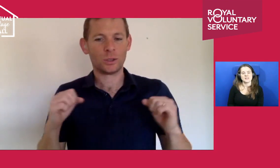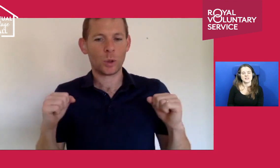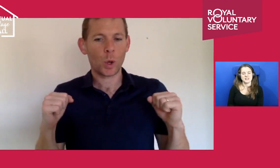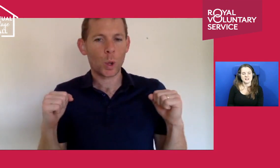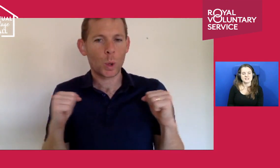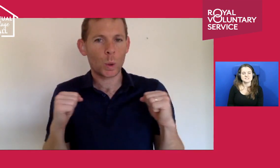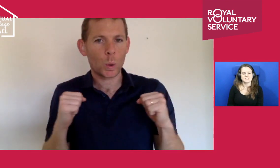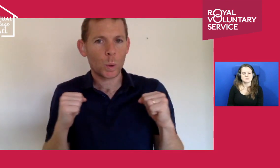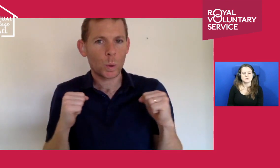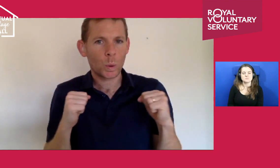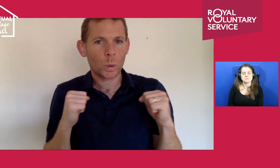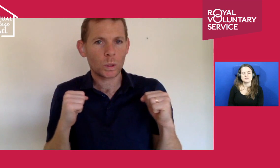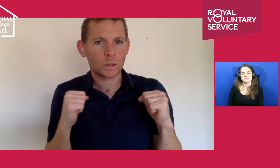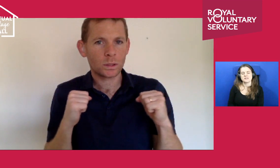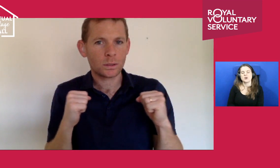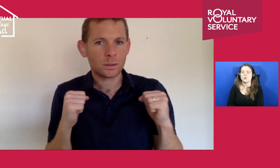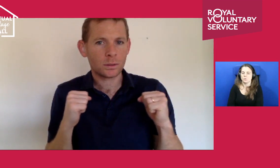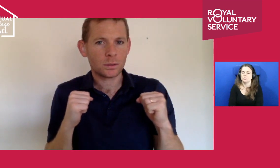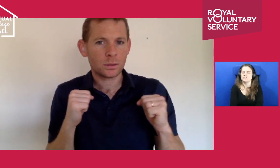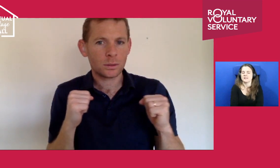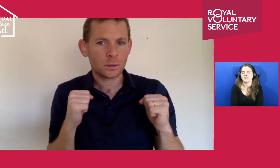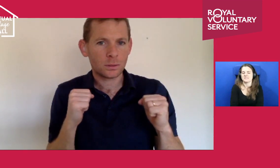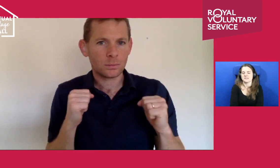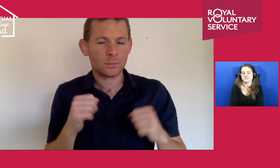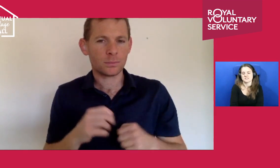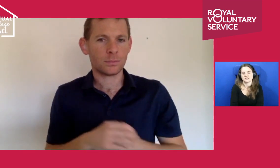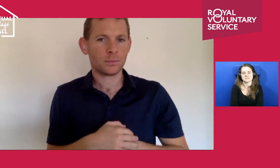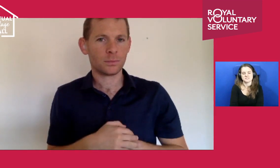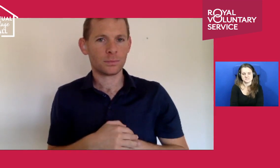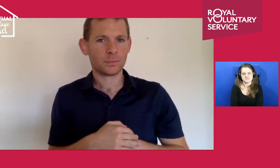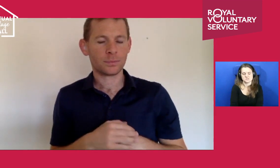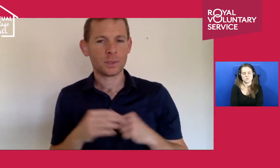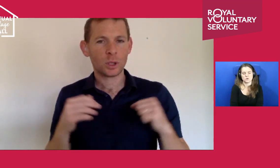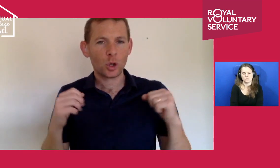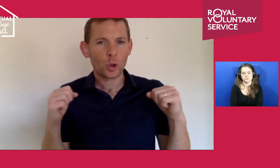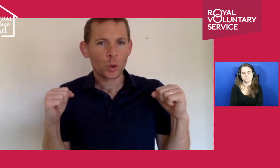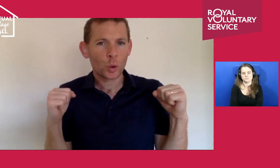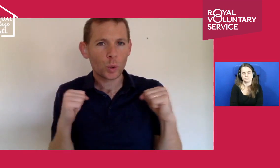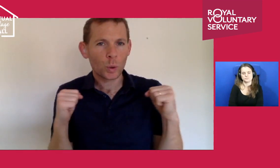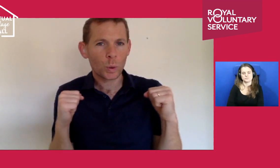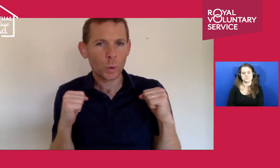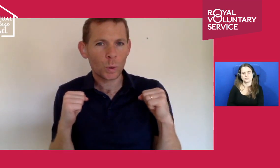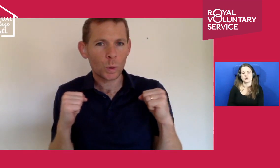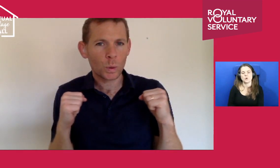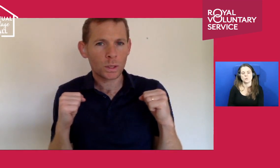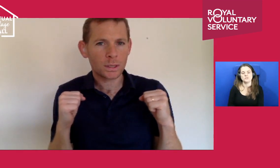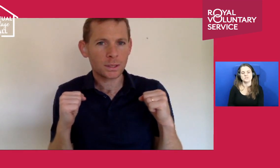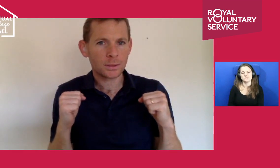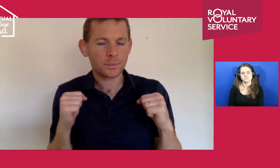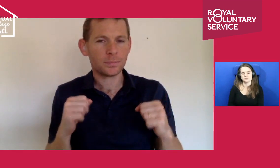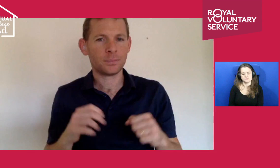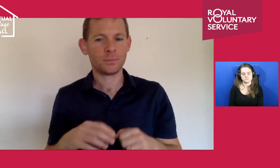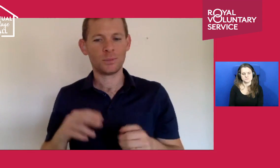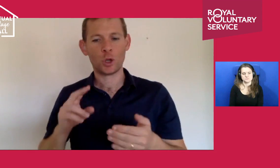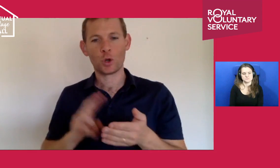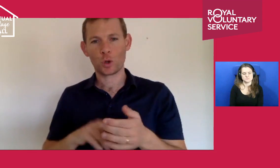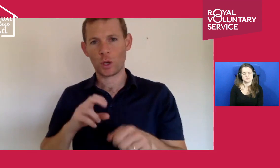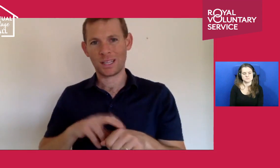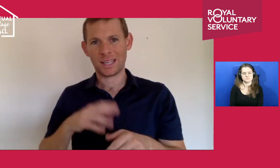Now, in England, I think most people sign cold like this, actually. So cold. Cold.